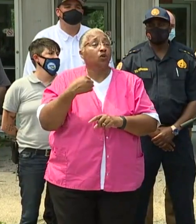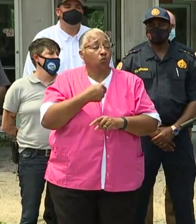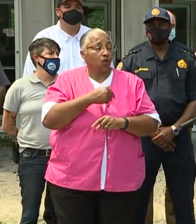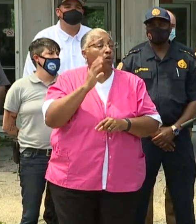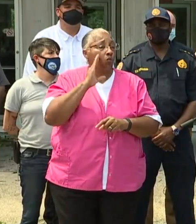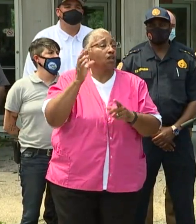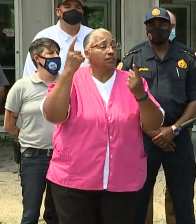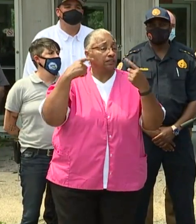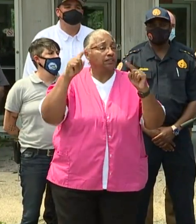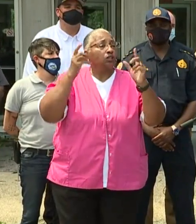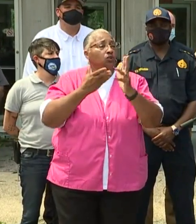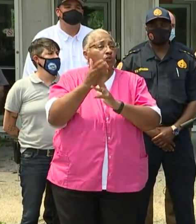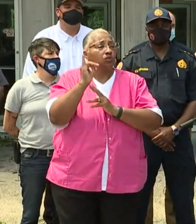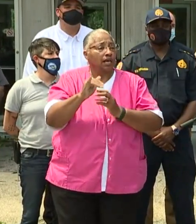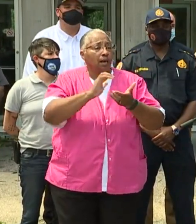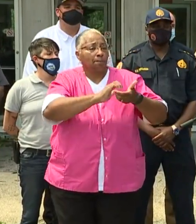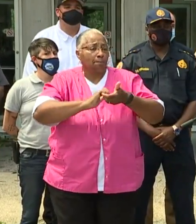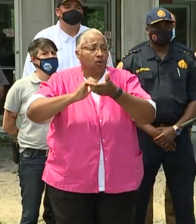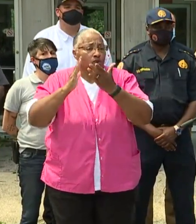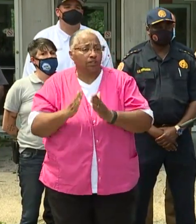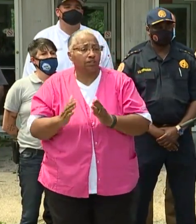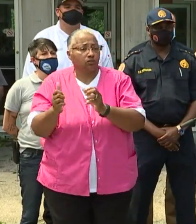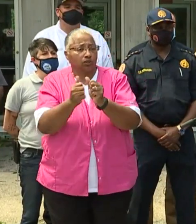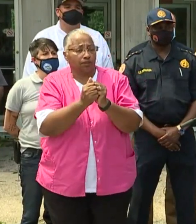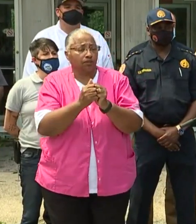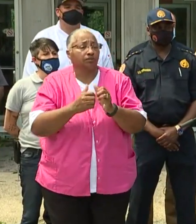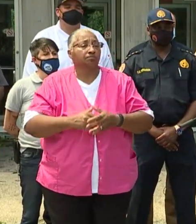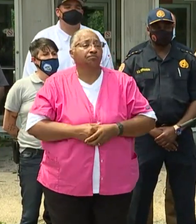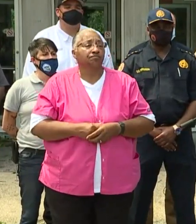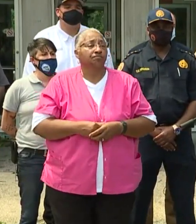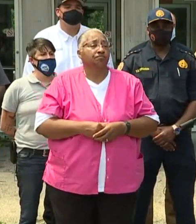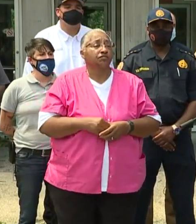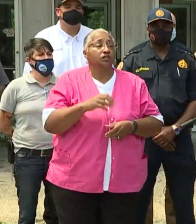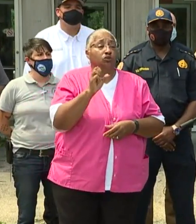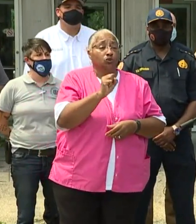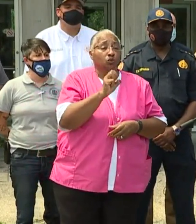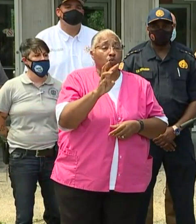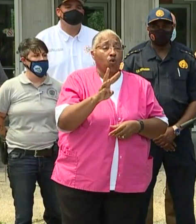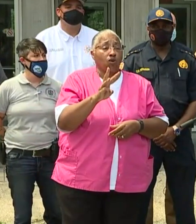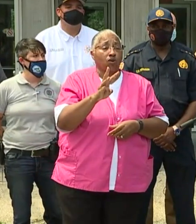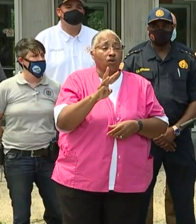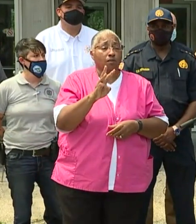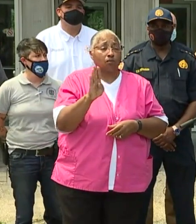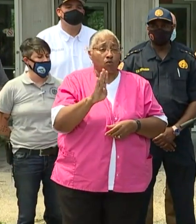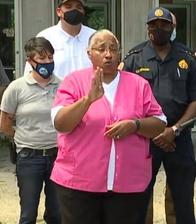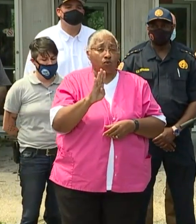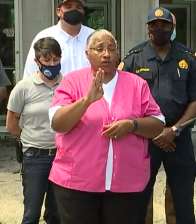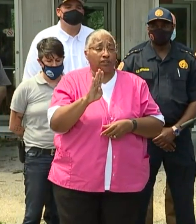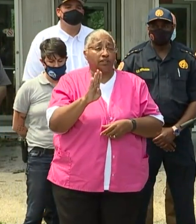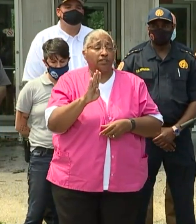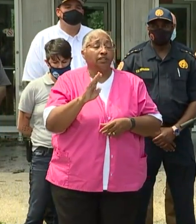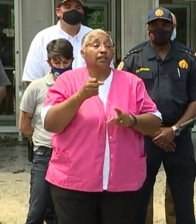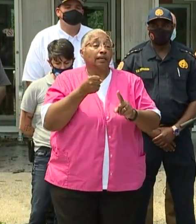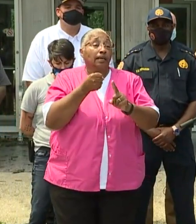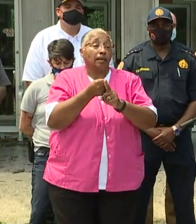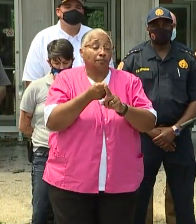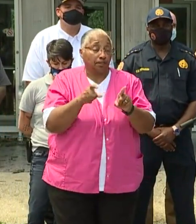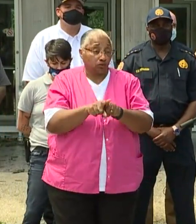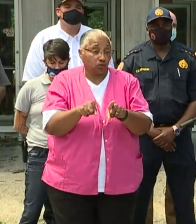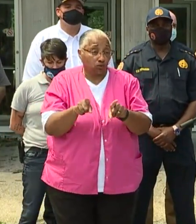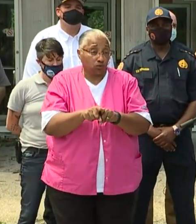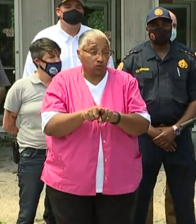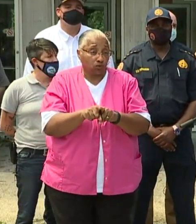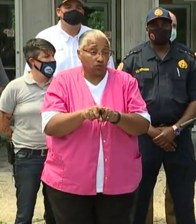it as partners do. The Sewerage and Water Board were impacted by those challenges, but at the